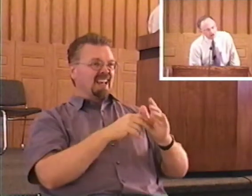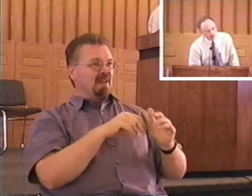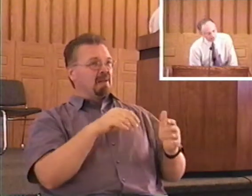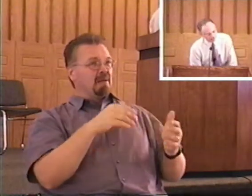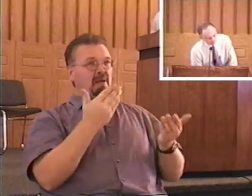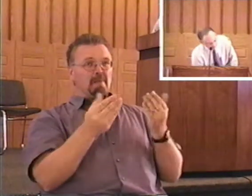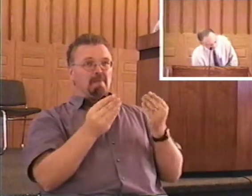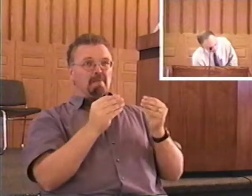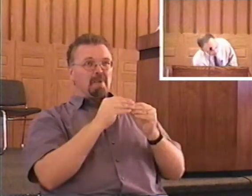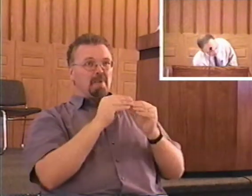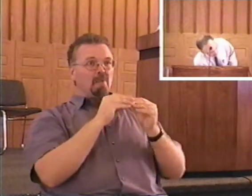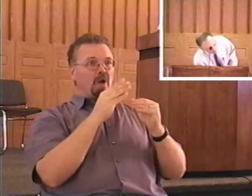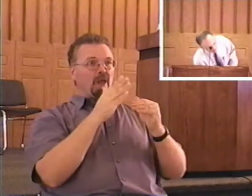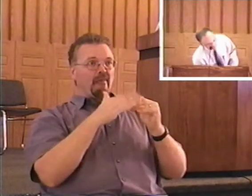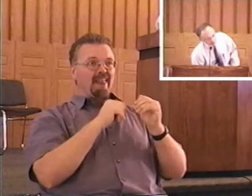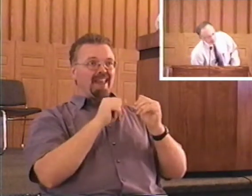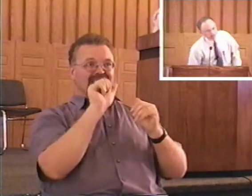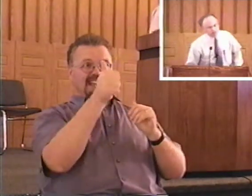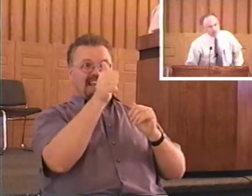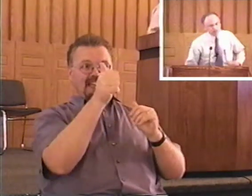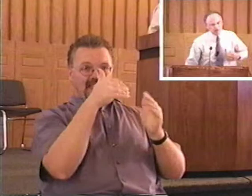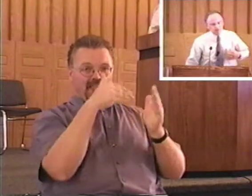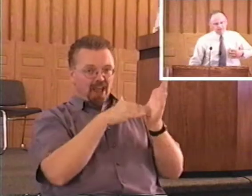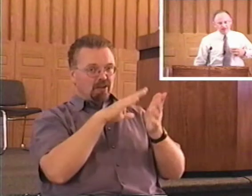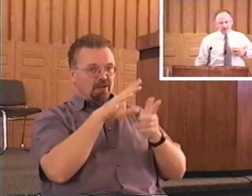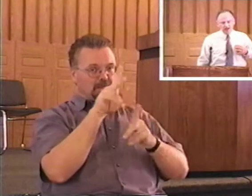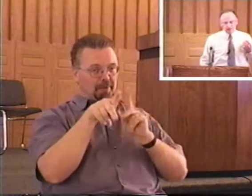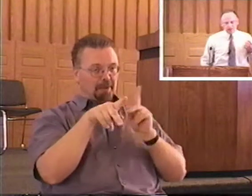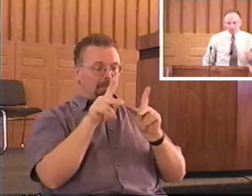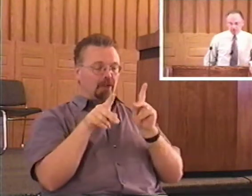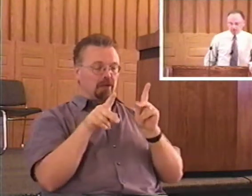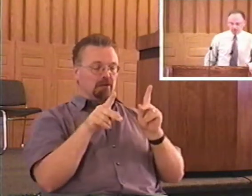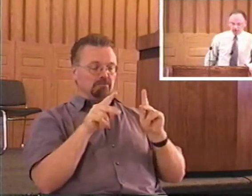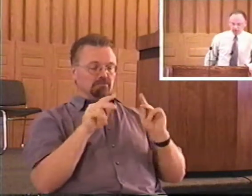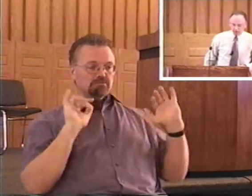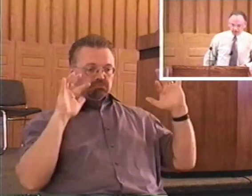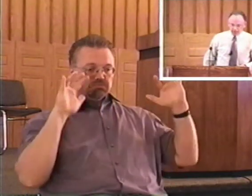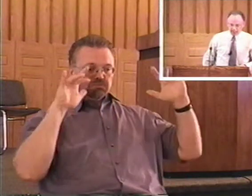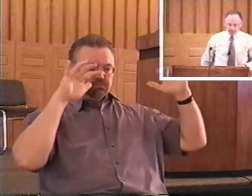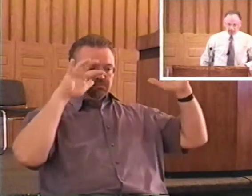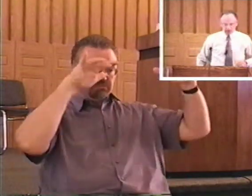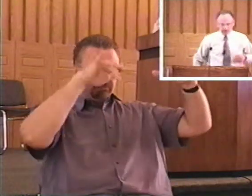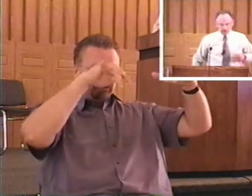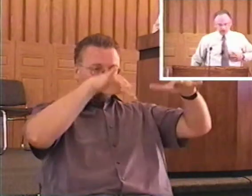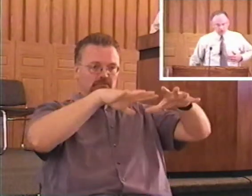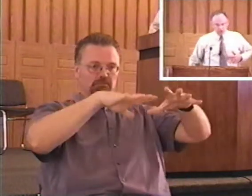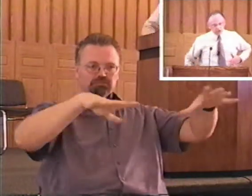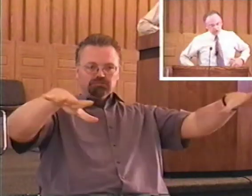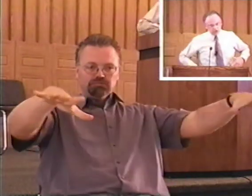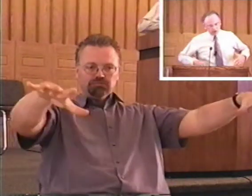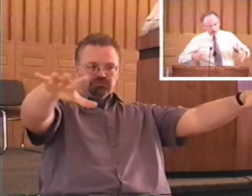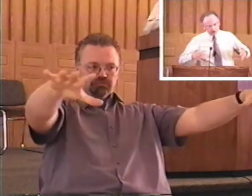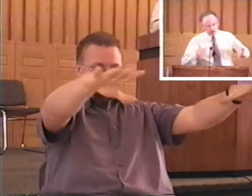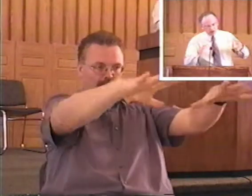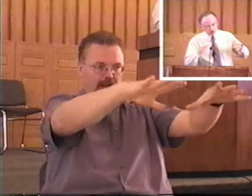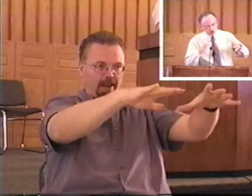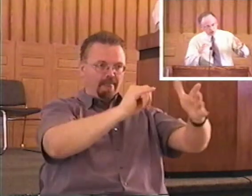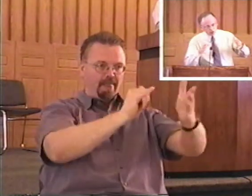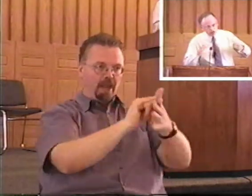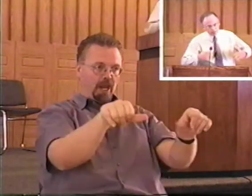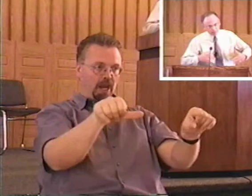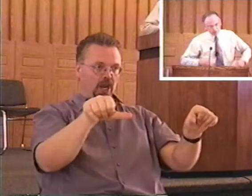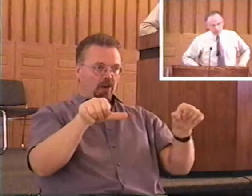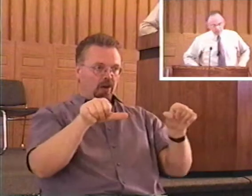of thousands. There were tens of thousands of people gathered together so that